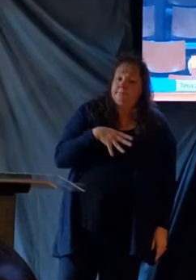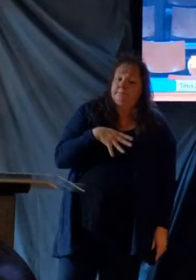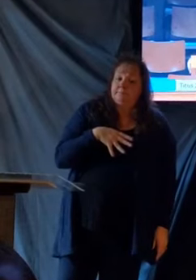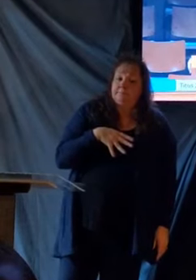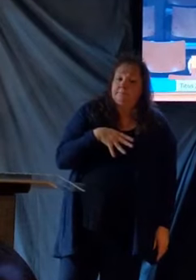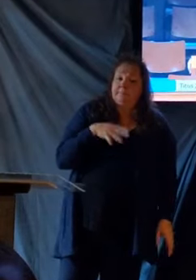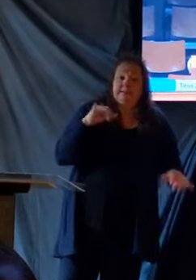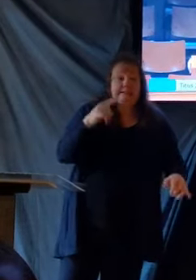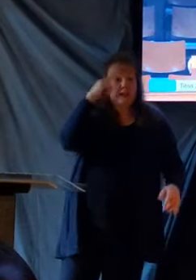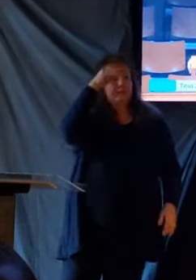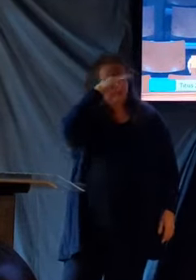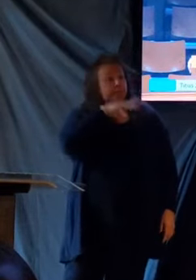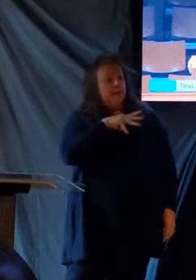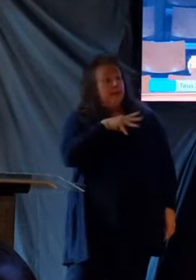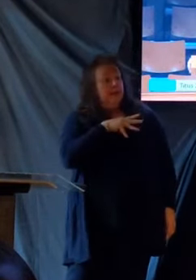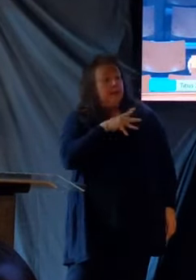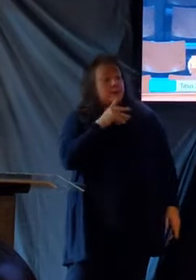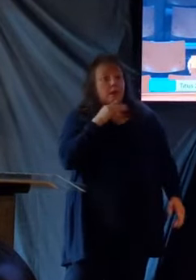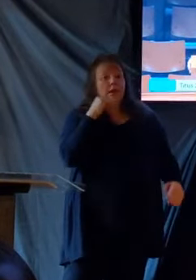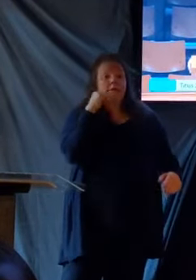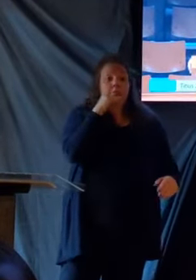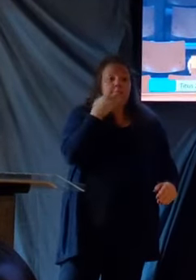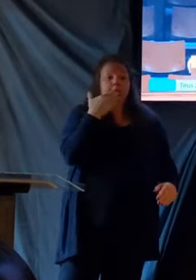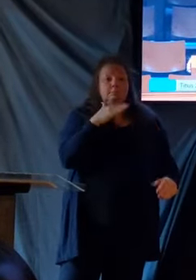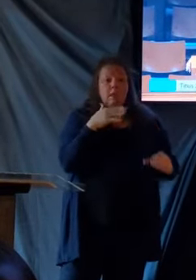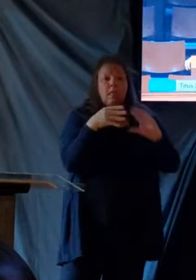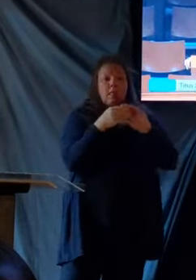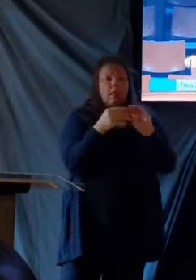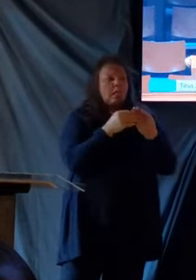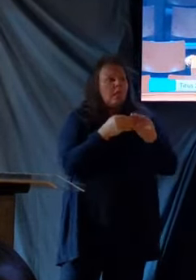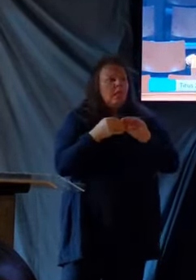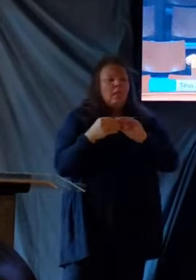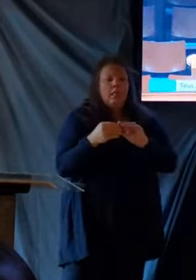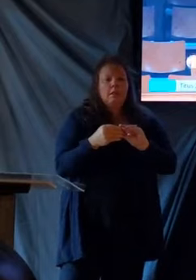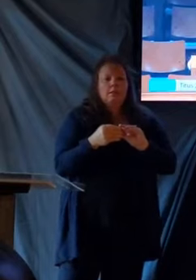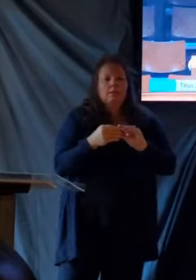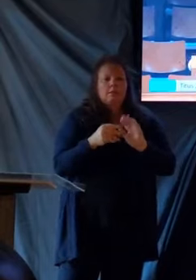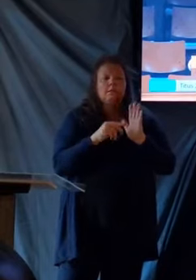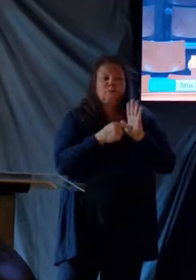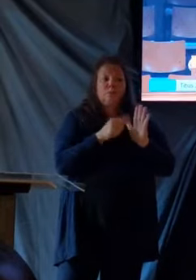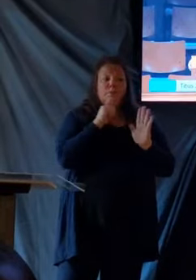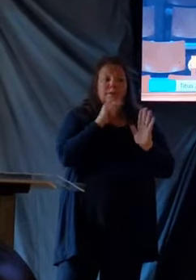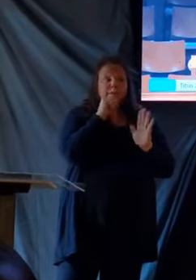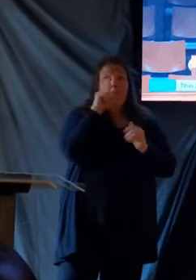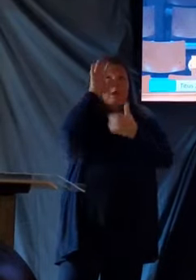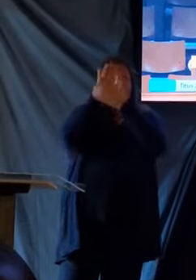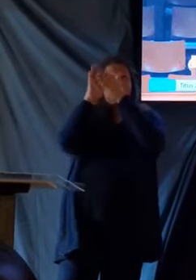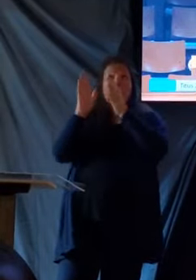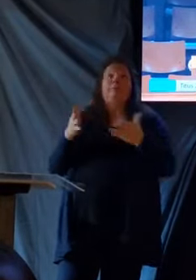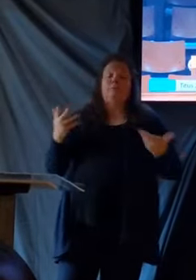And same for the men. We're not to be slanderers. It's a mark of ungodliness.